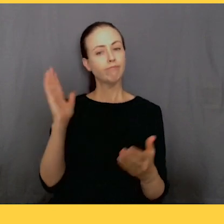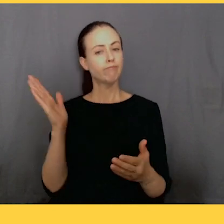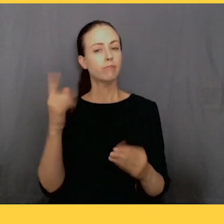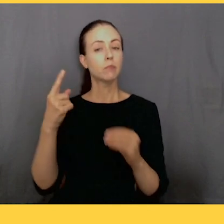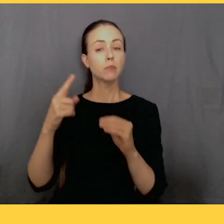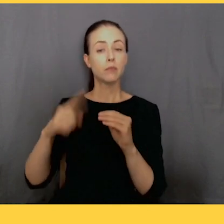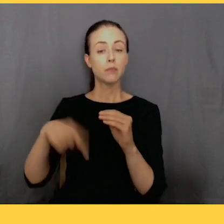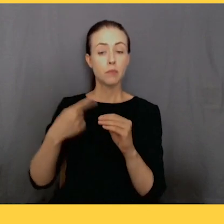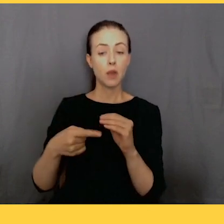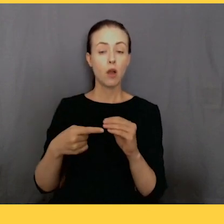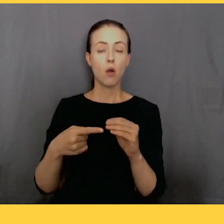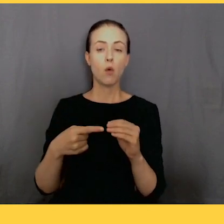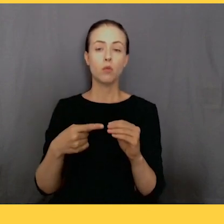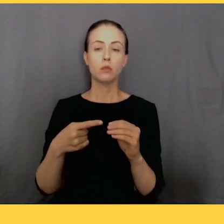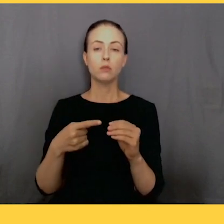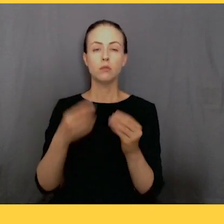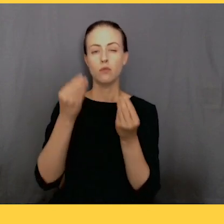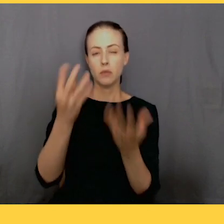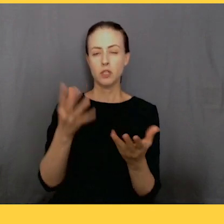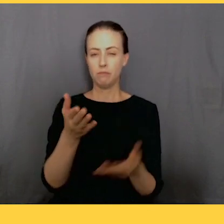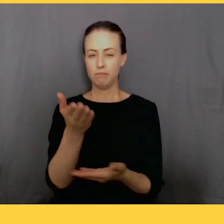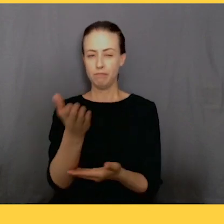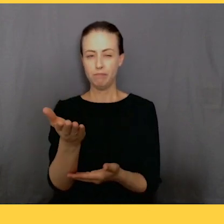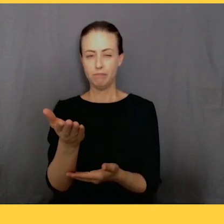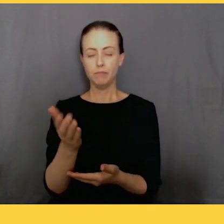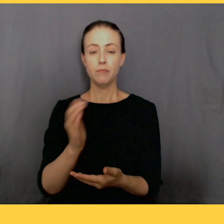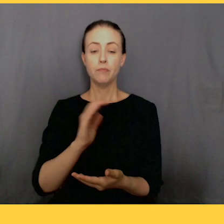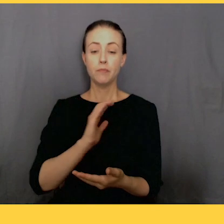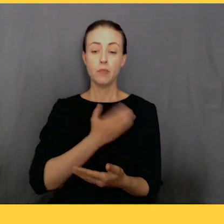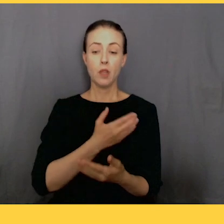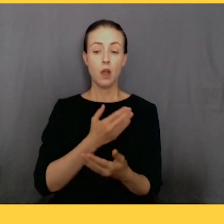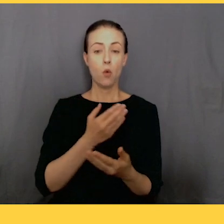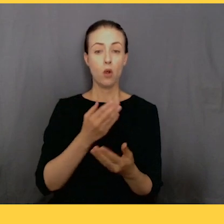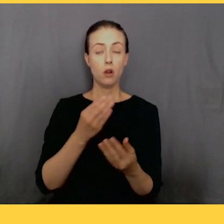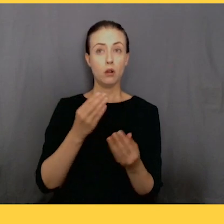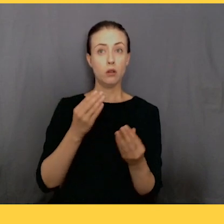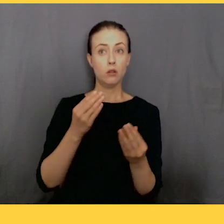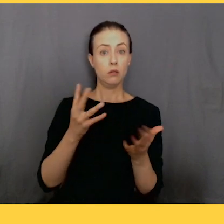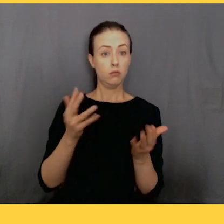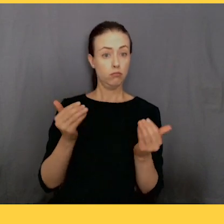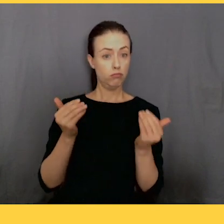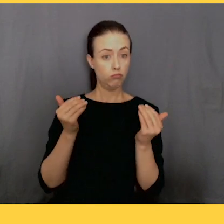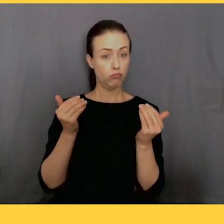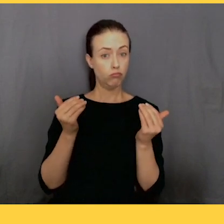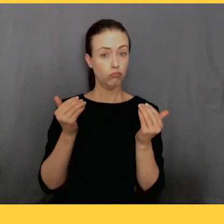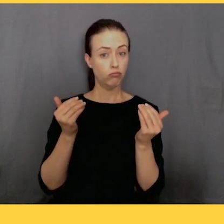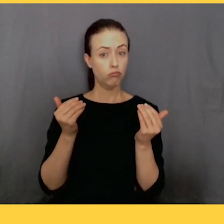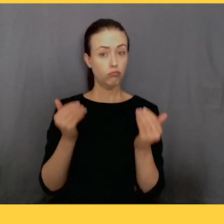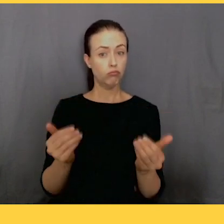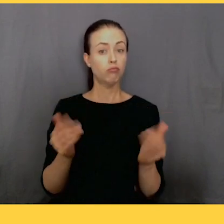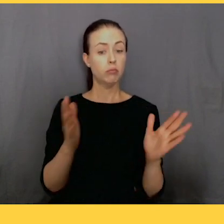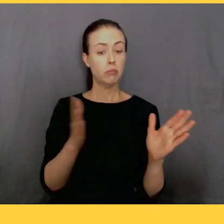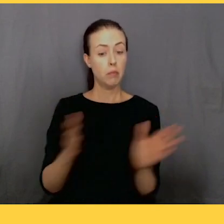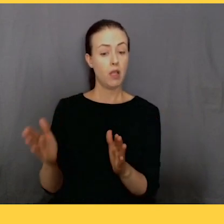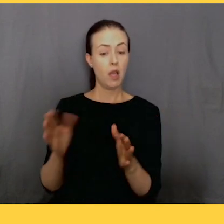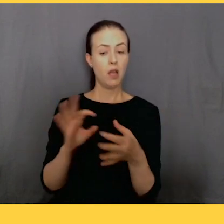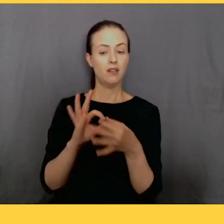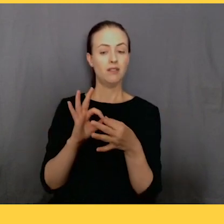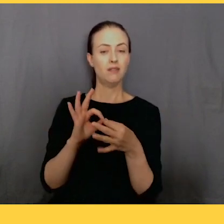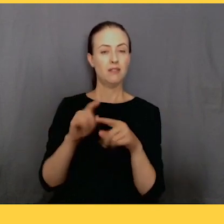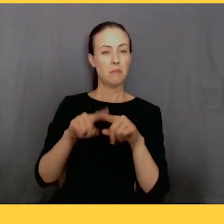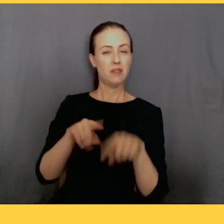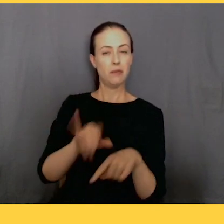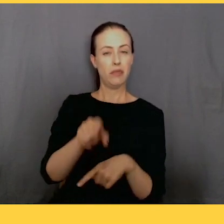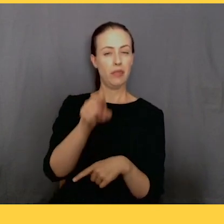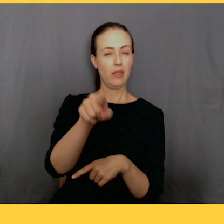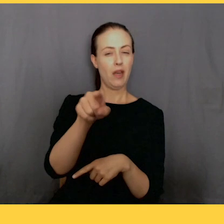wildfire mitigation plan is really grounded on the foundation of fire science. And what you see here on the slide, it's really hopefully familiar